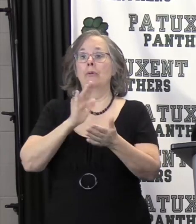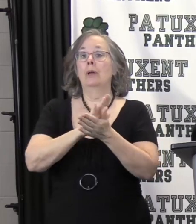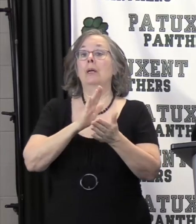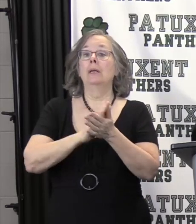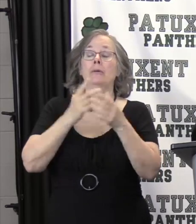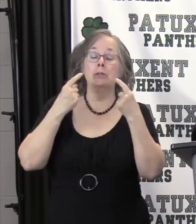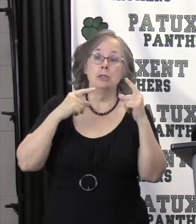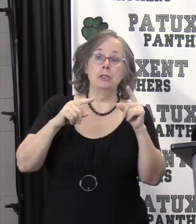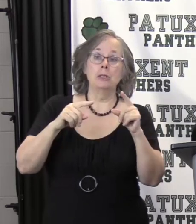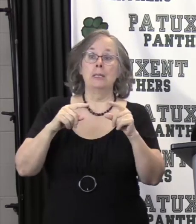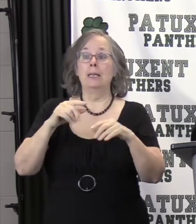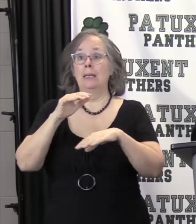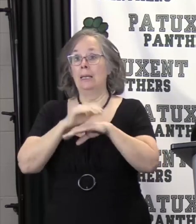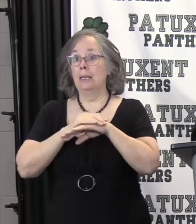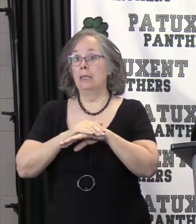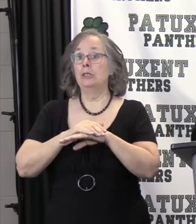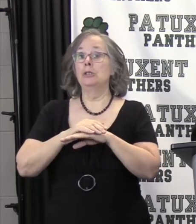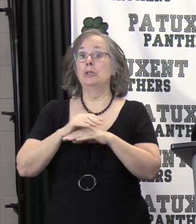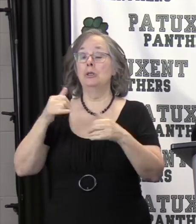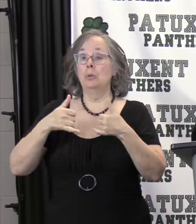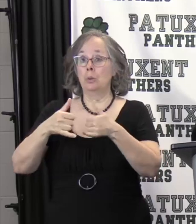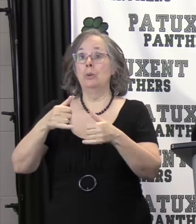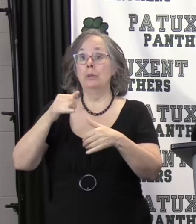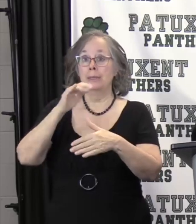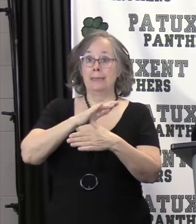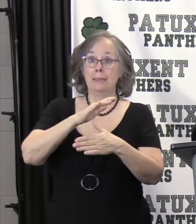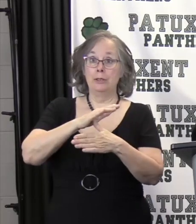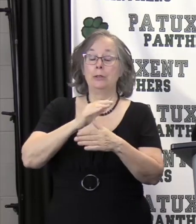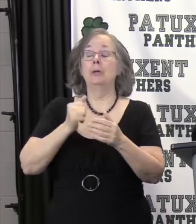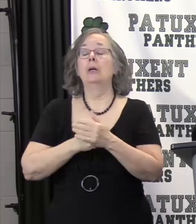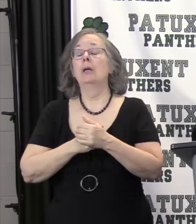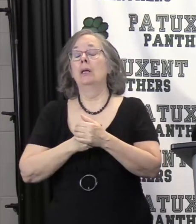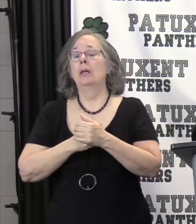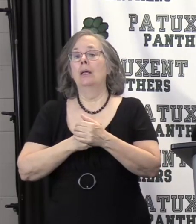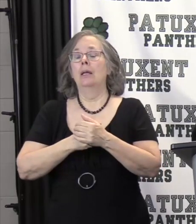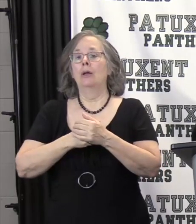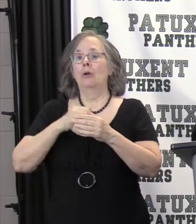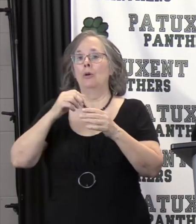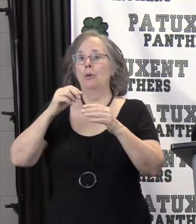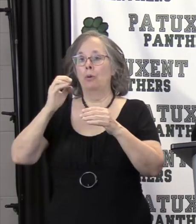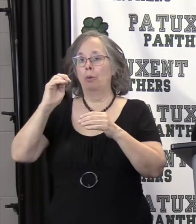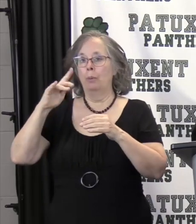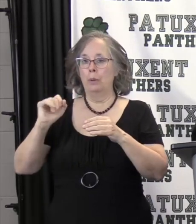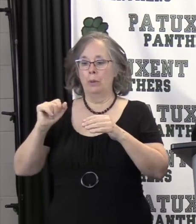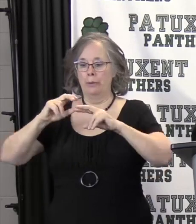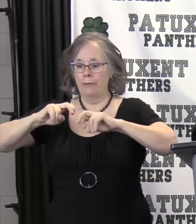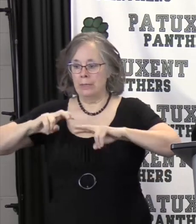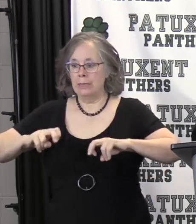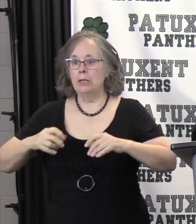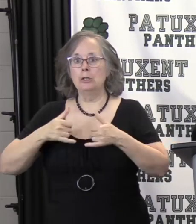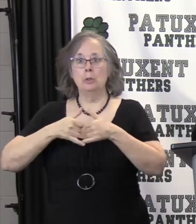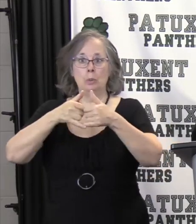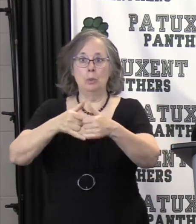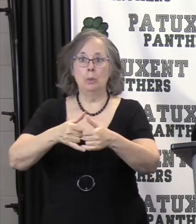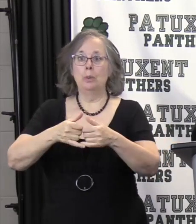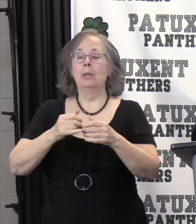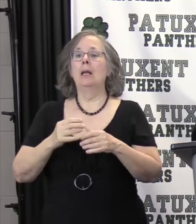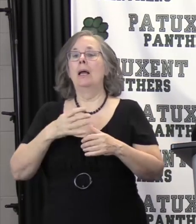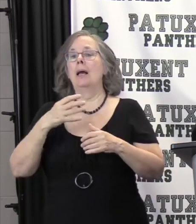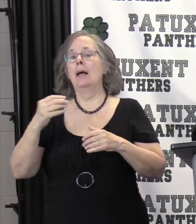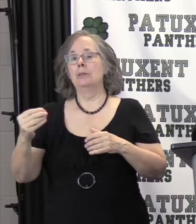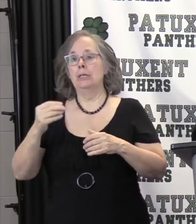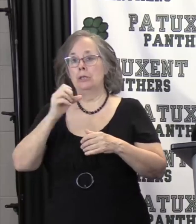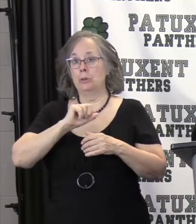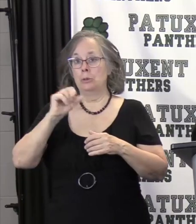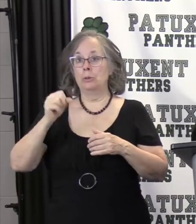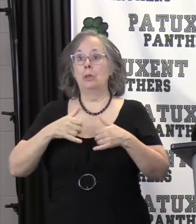Overall Senior English Award, Academic Excellence in Criminal Investigations, Outstanding Overall Senior Social